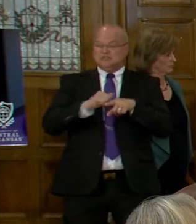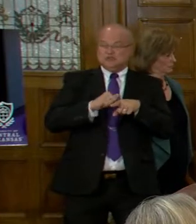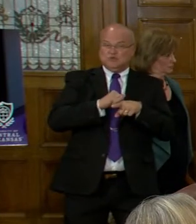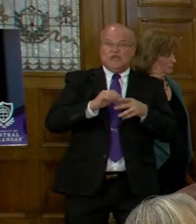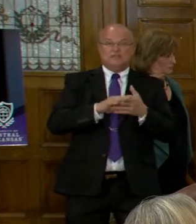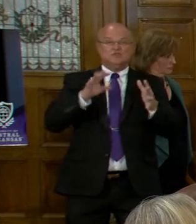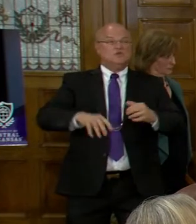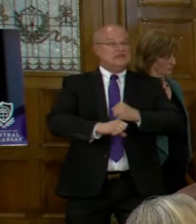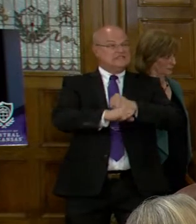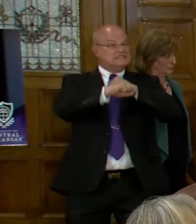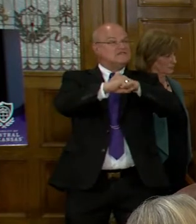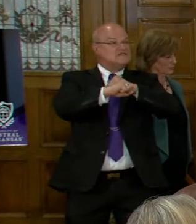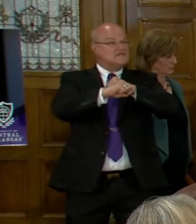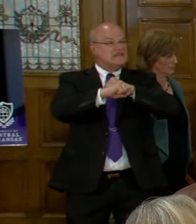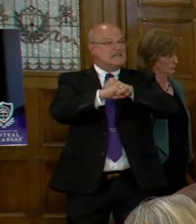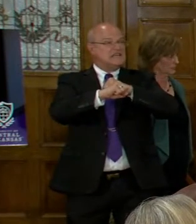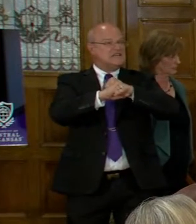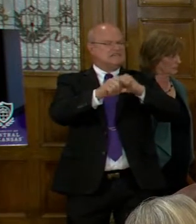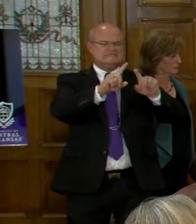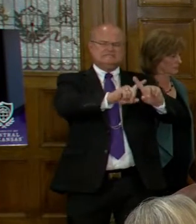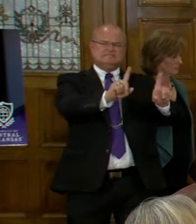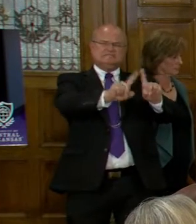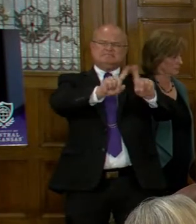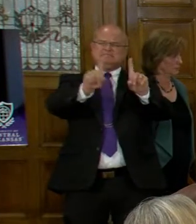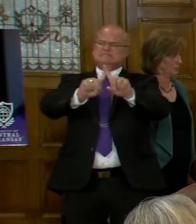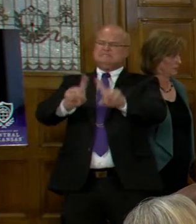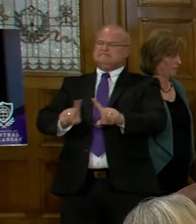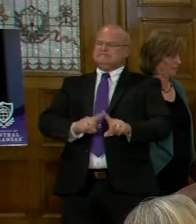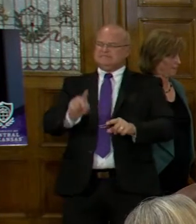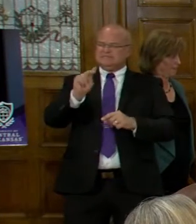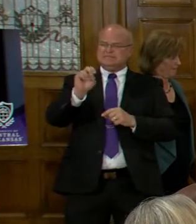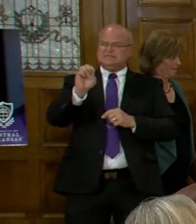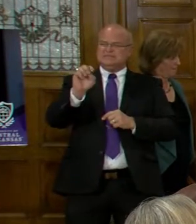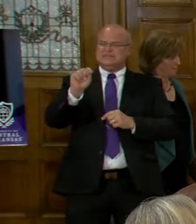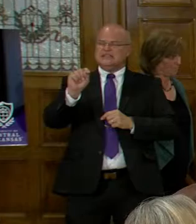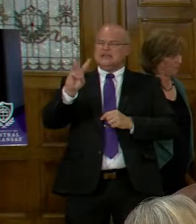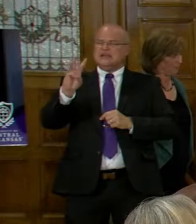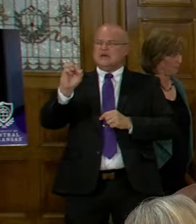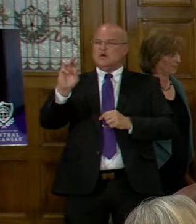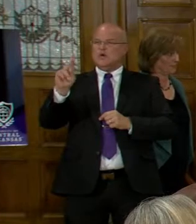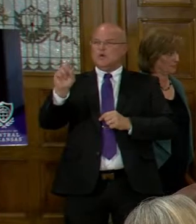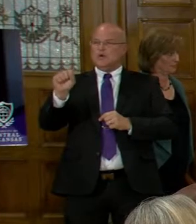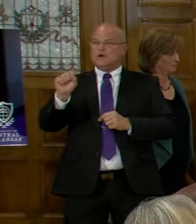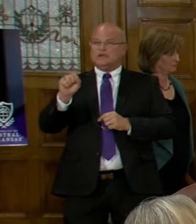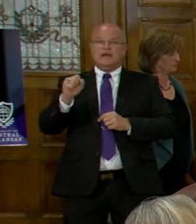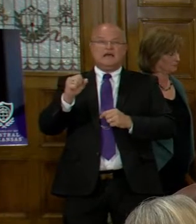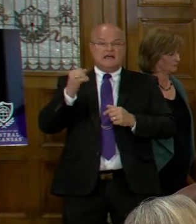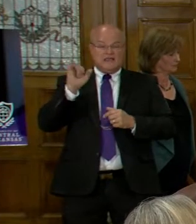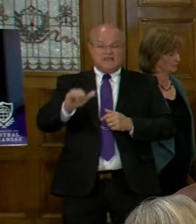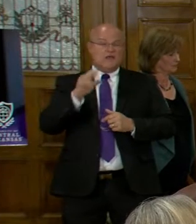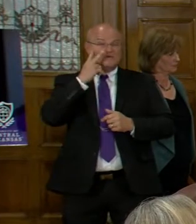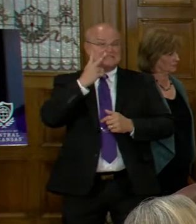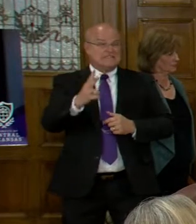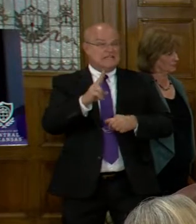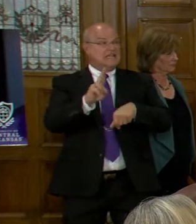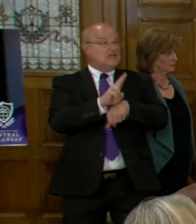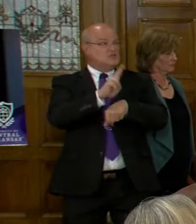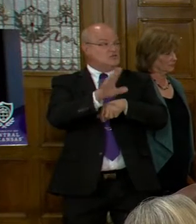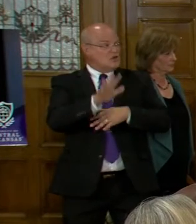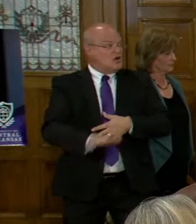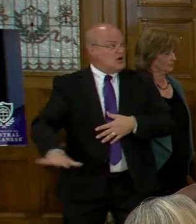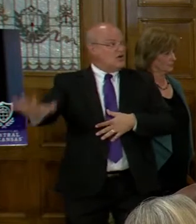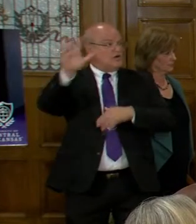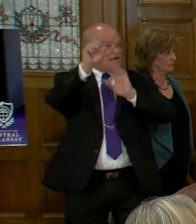students to defend all sorts of computer networks, and certainly all of the ones that they would see in use in the industries around the state.